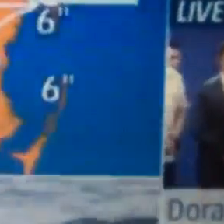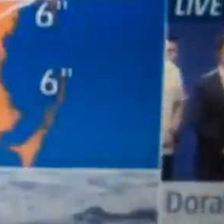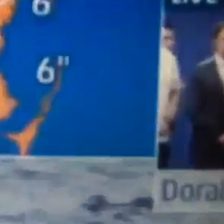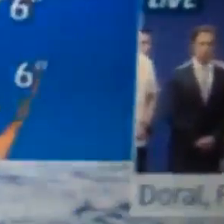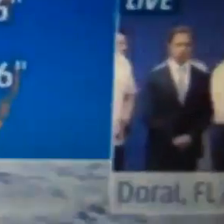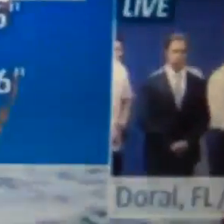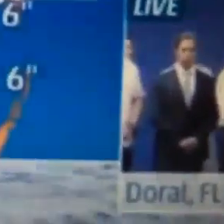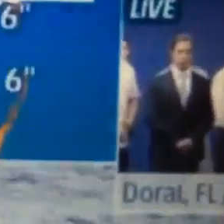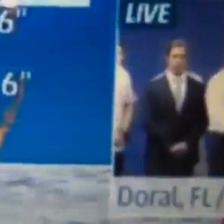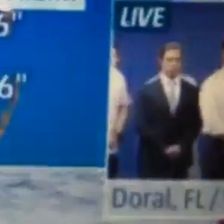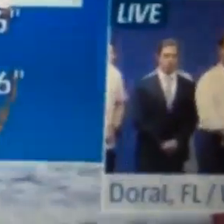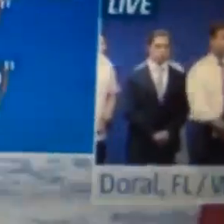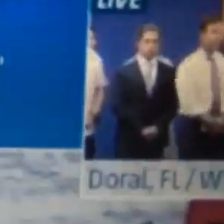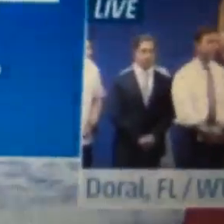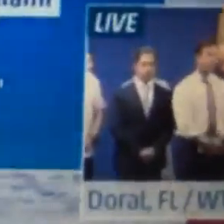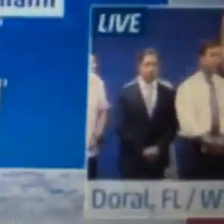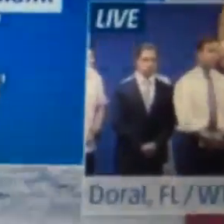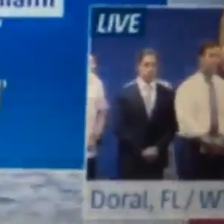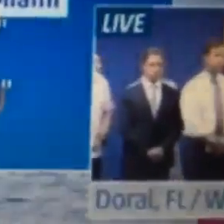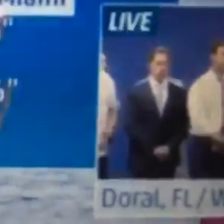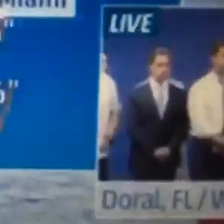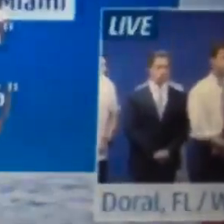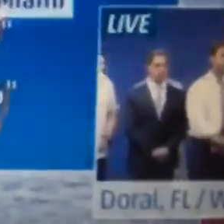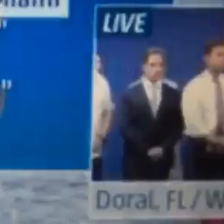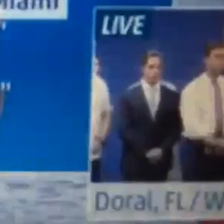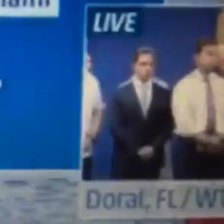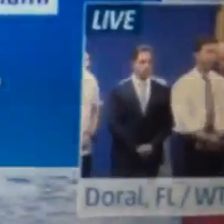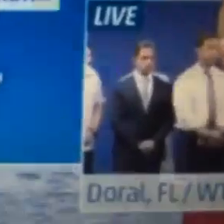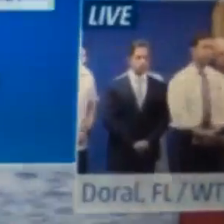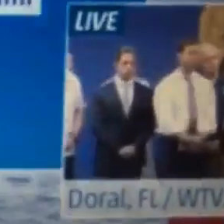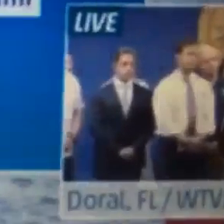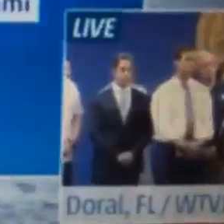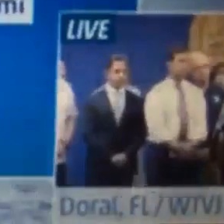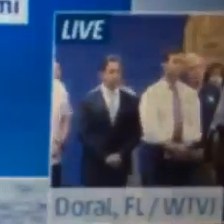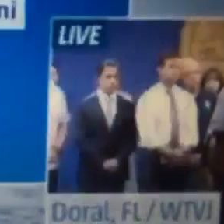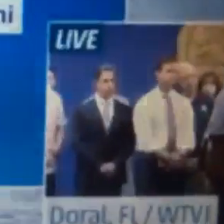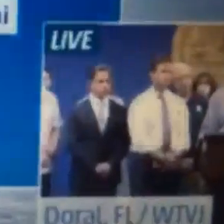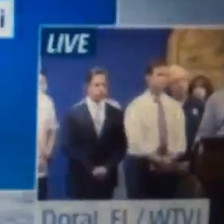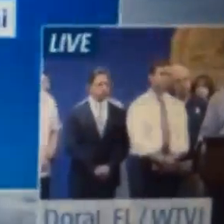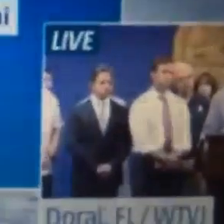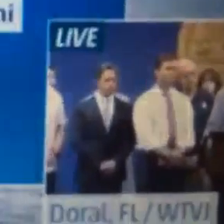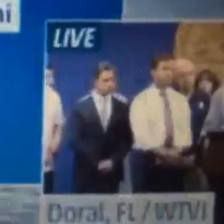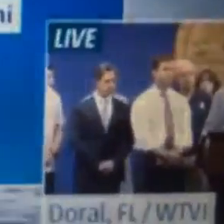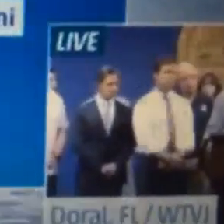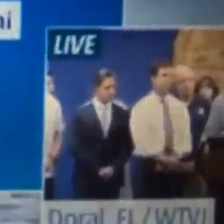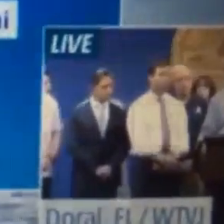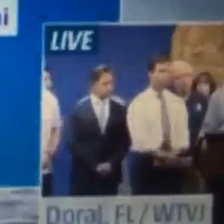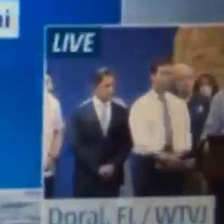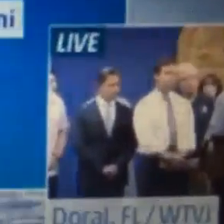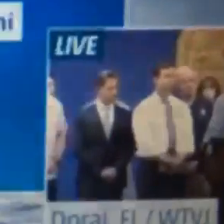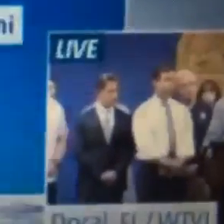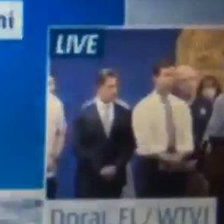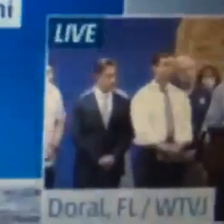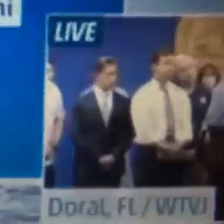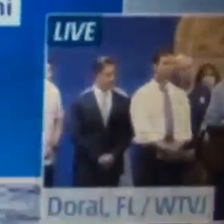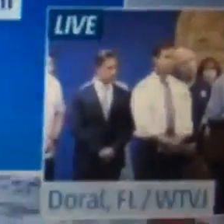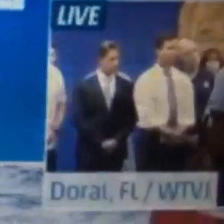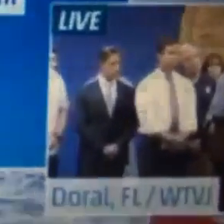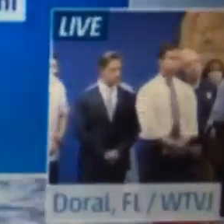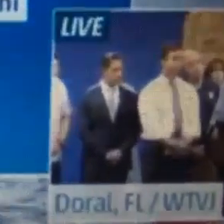Wi-Fi hotspots throughout the state for individuals in need, including non-Comcast customers. For a map of these hotspots,